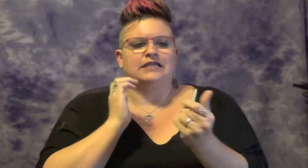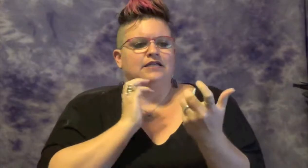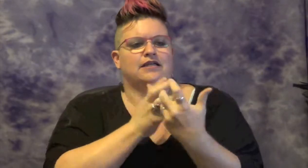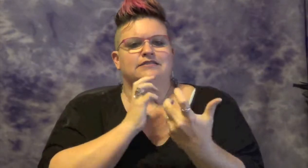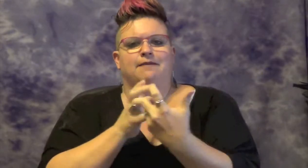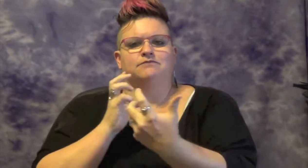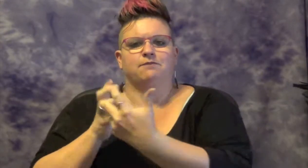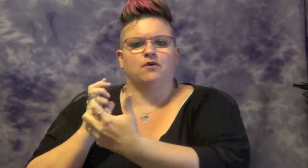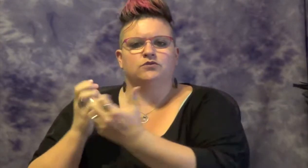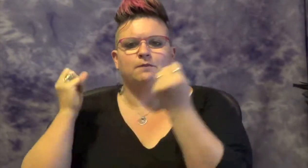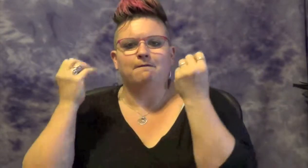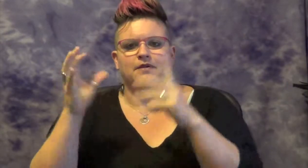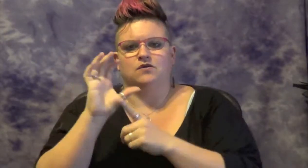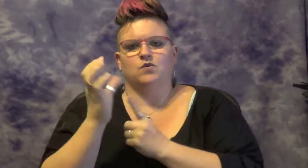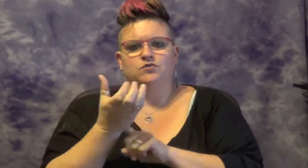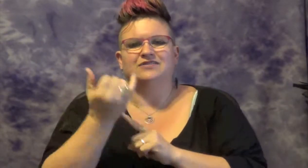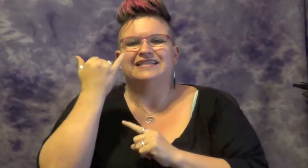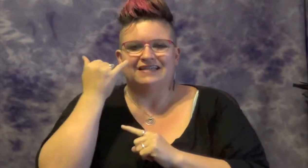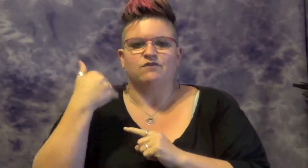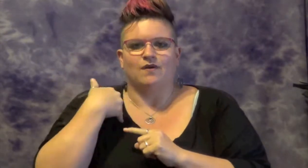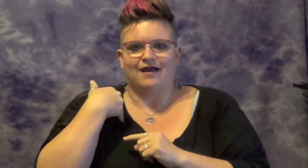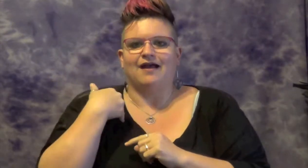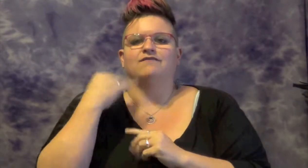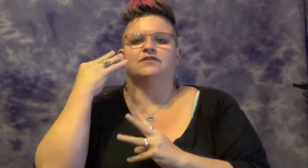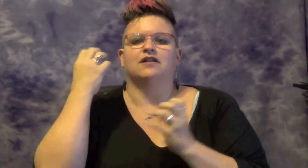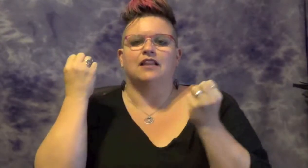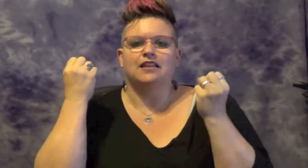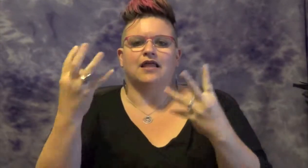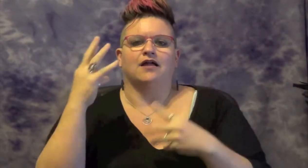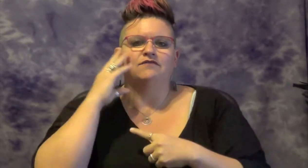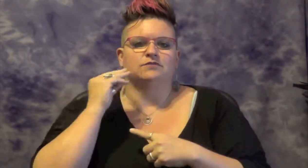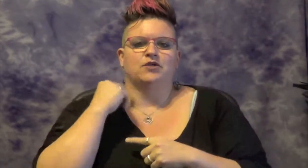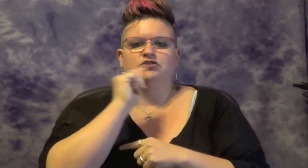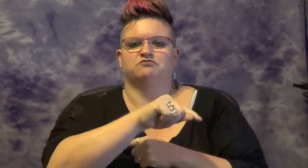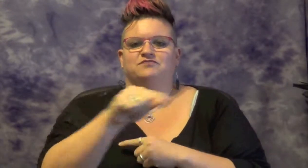different social norms and other cultural expectations,